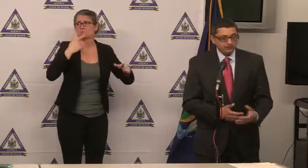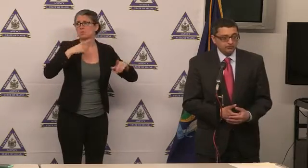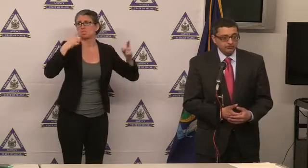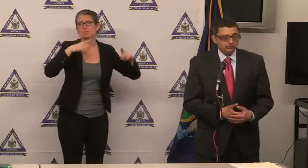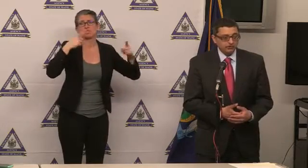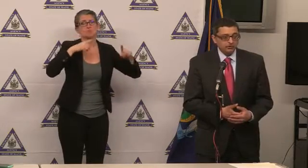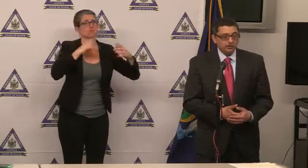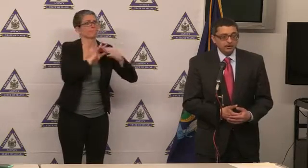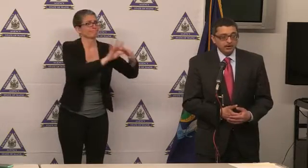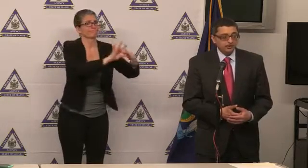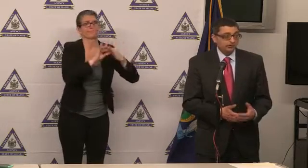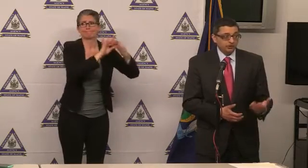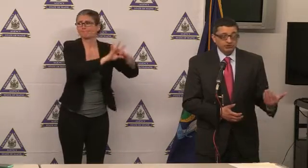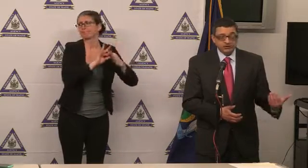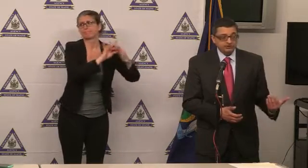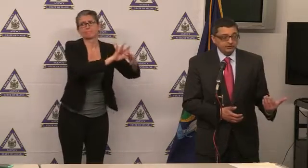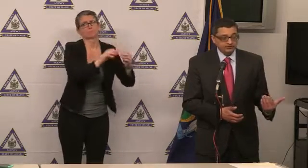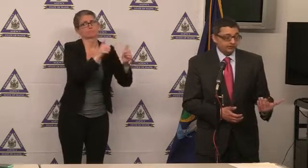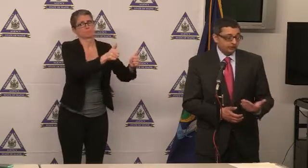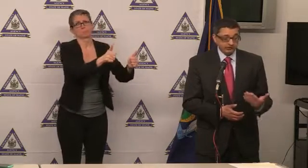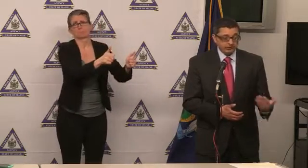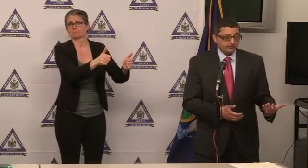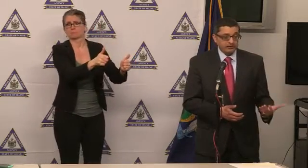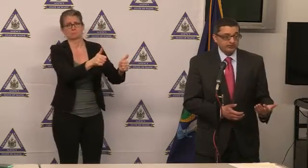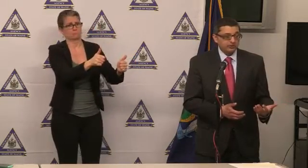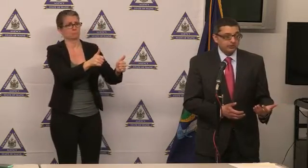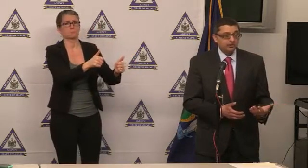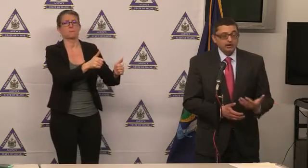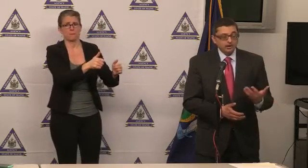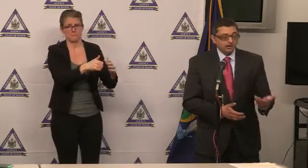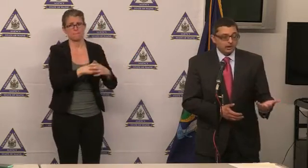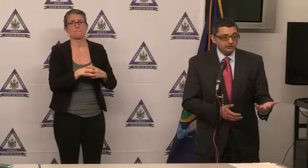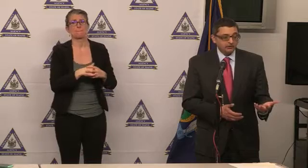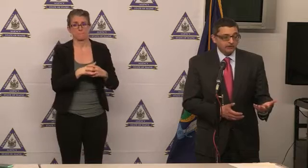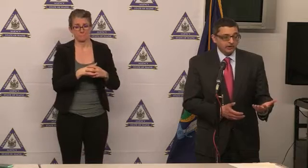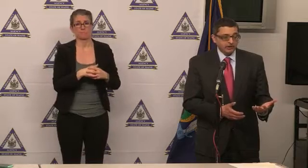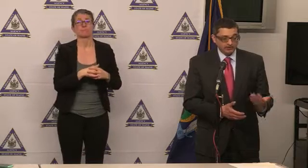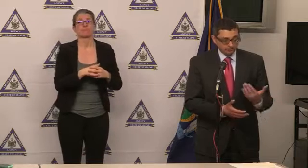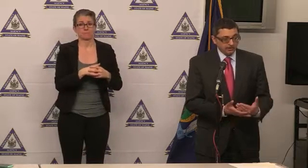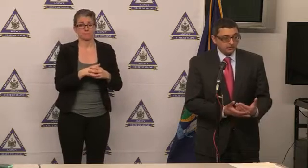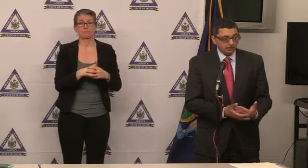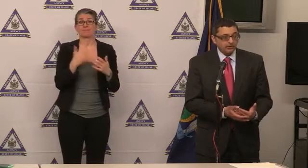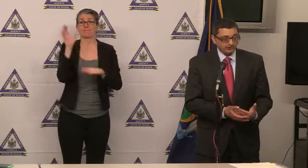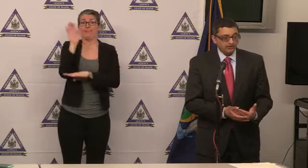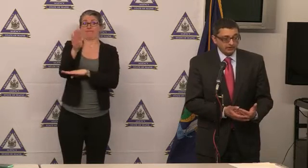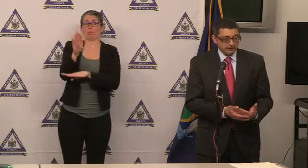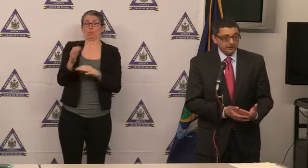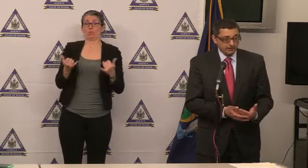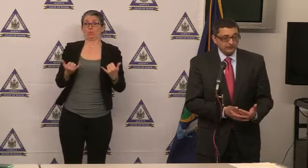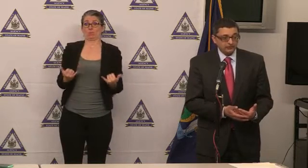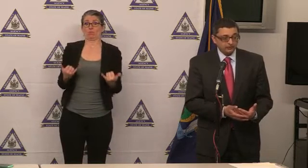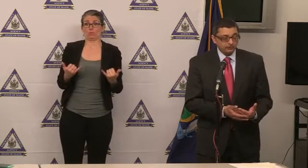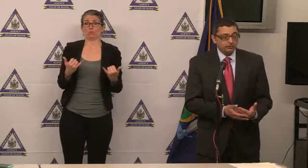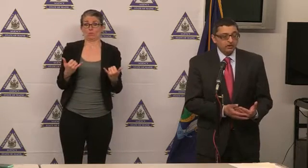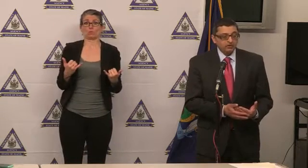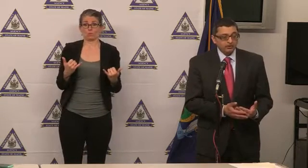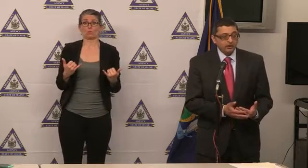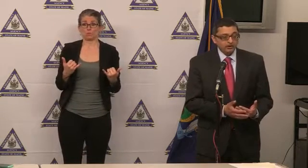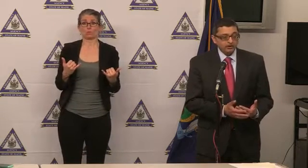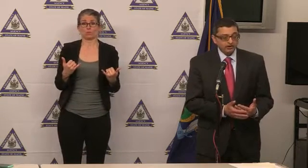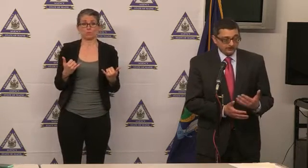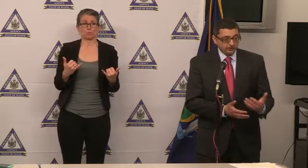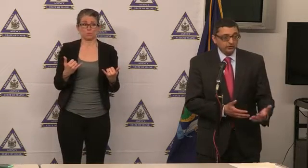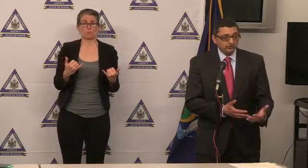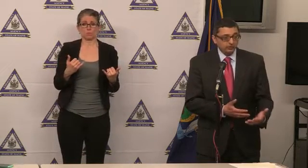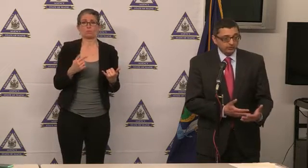immediate distribution. Just earlier this afternoon, our colleagues there had a quick question they needed an answer to